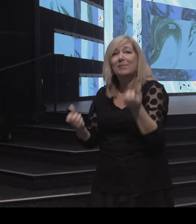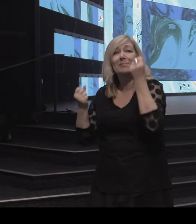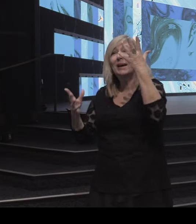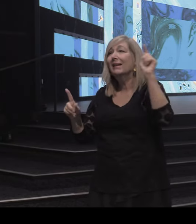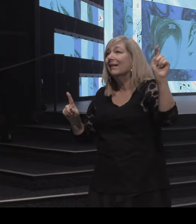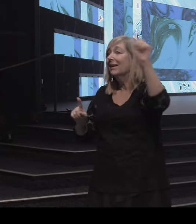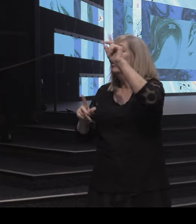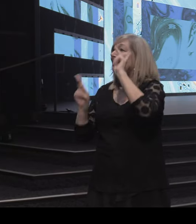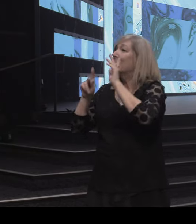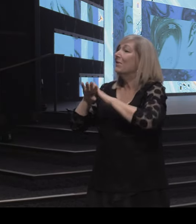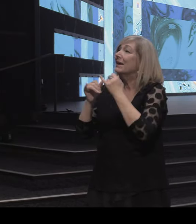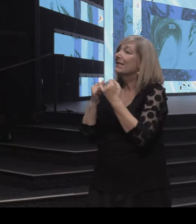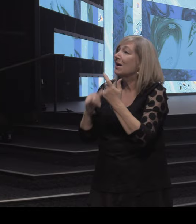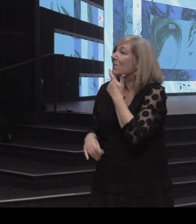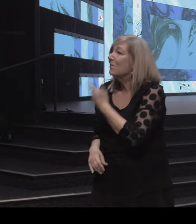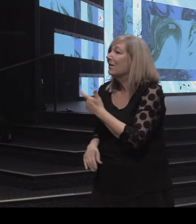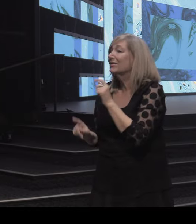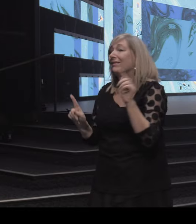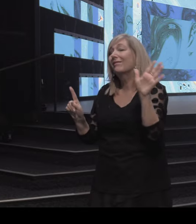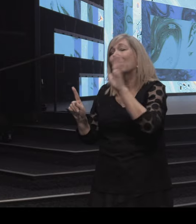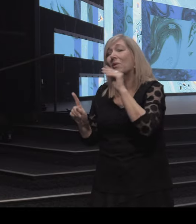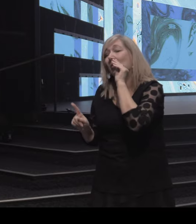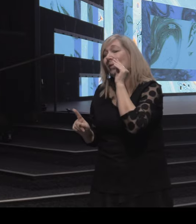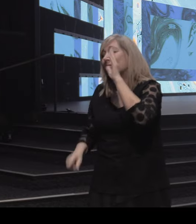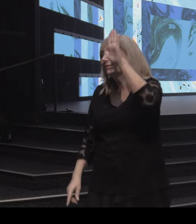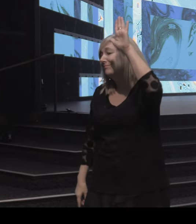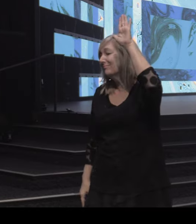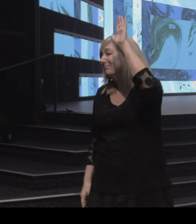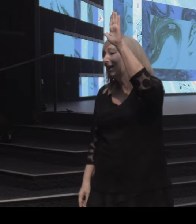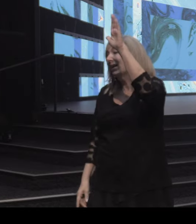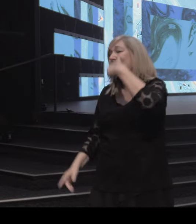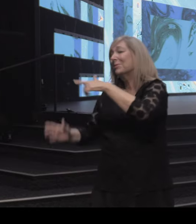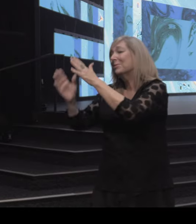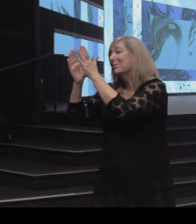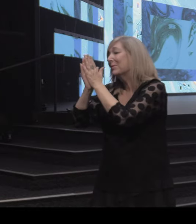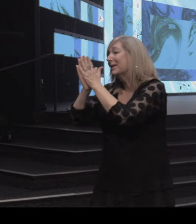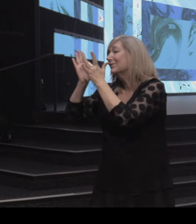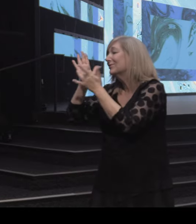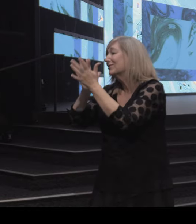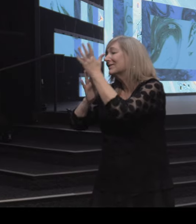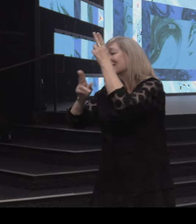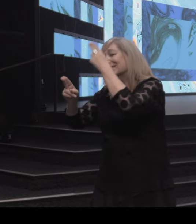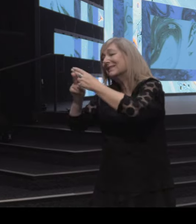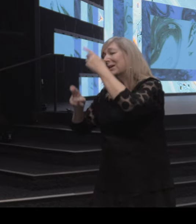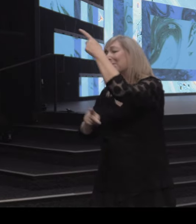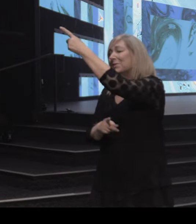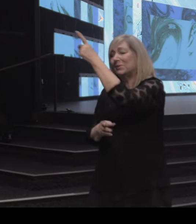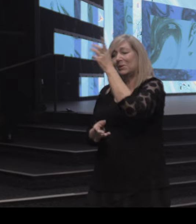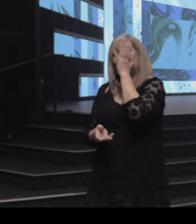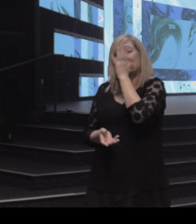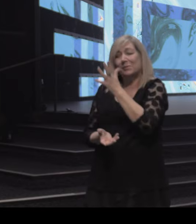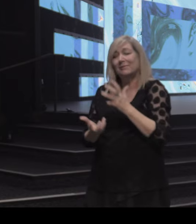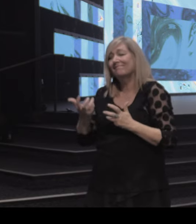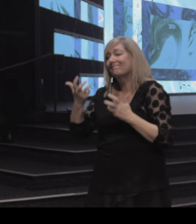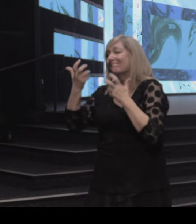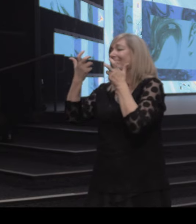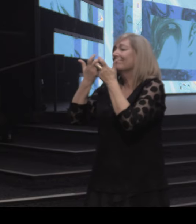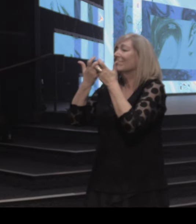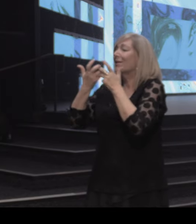of those watching back home, Lord. We pray in Jesus' name that you will calibrate our faith, that you